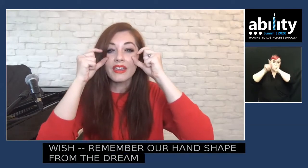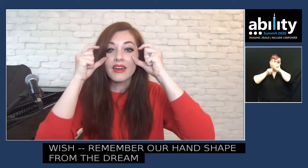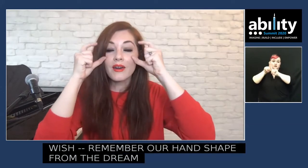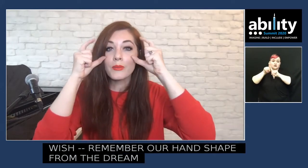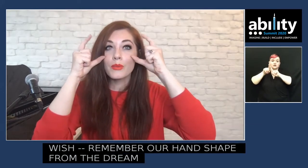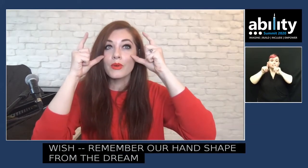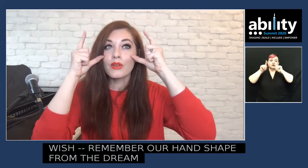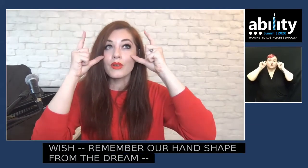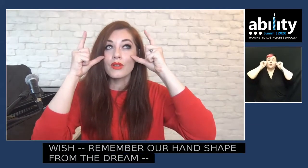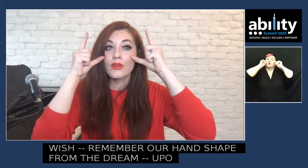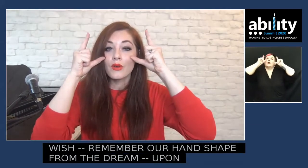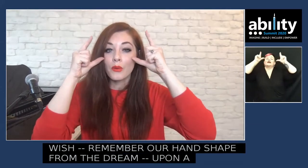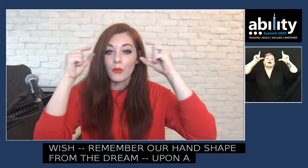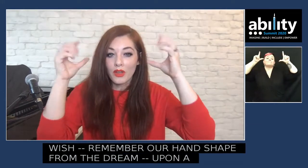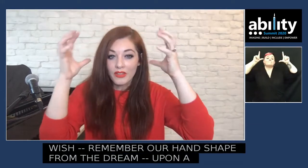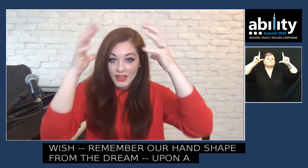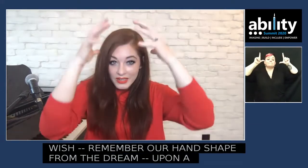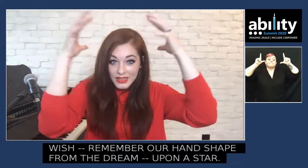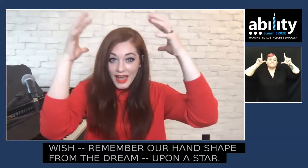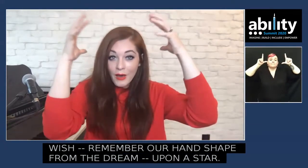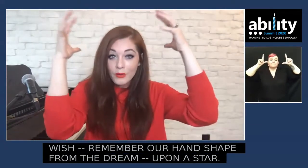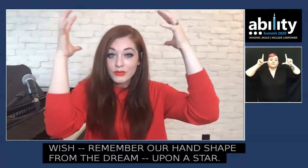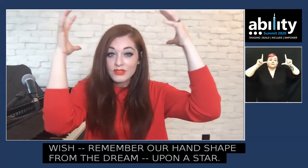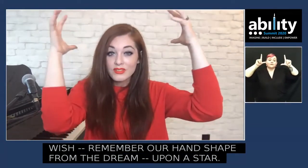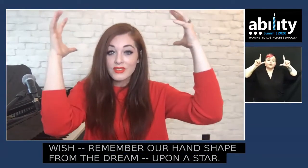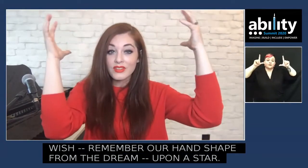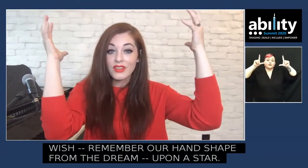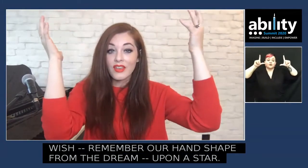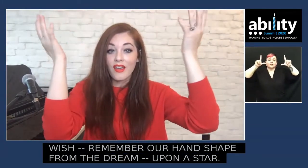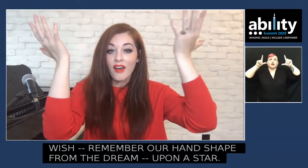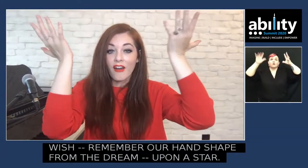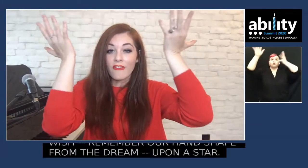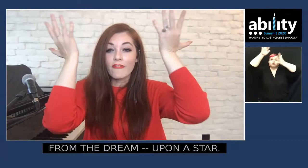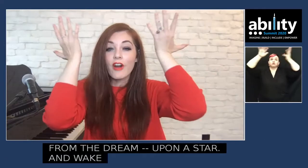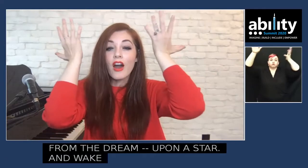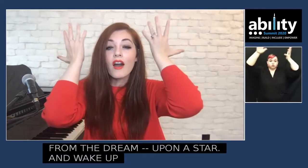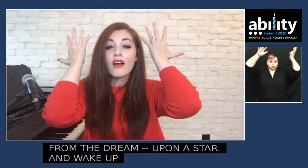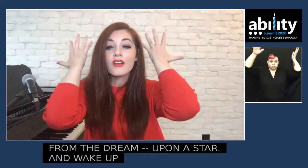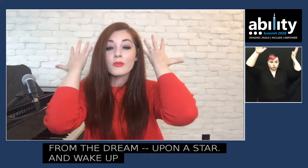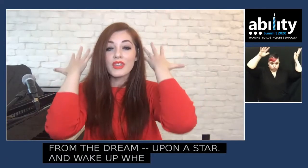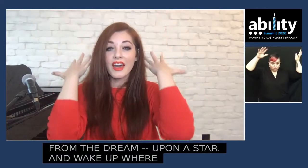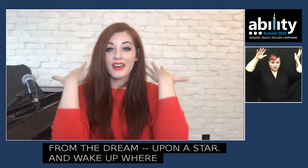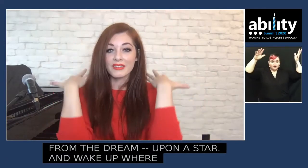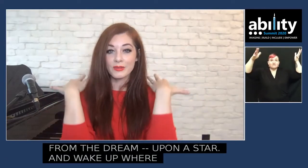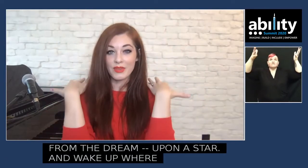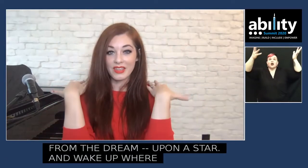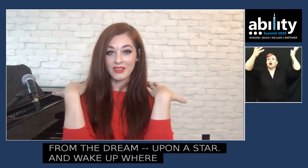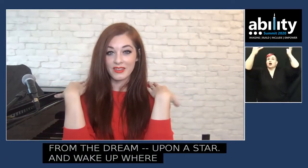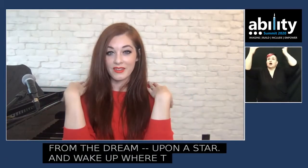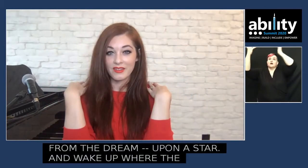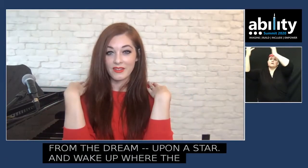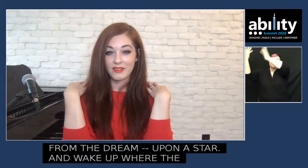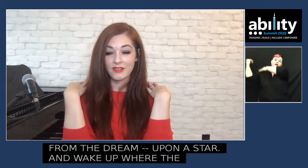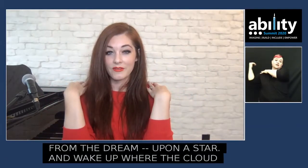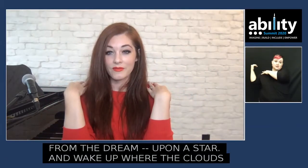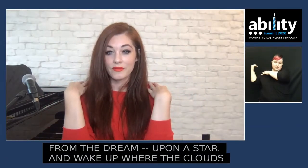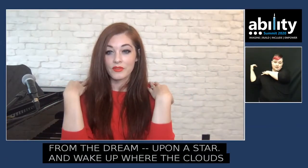And wake up where the clouds are far behind me.